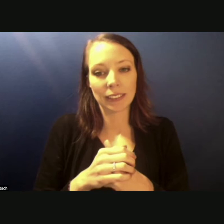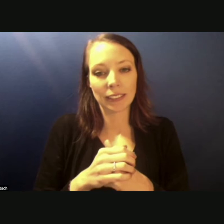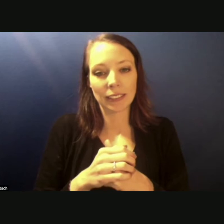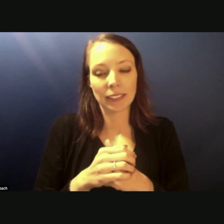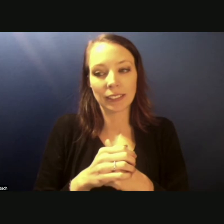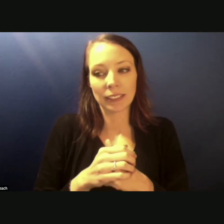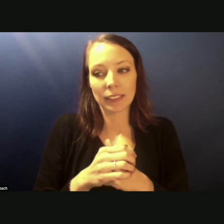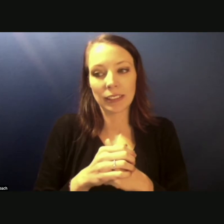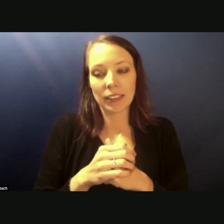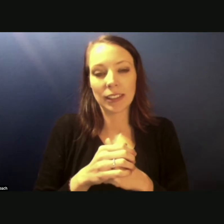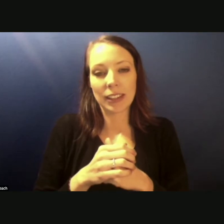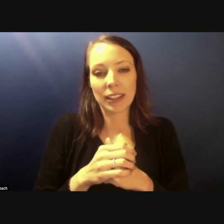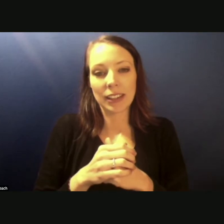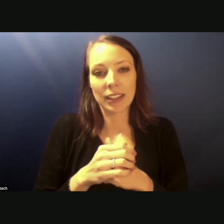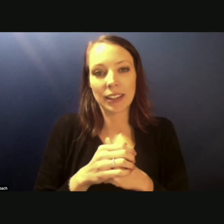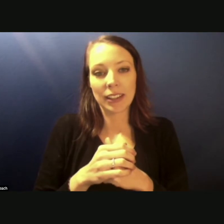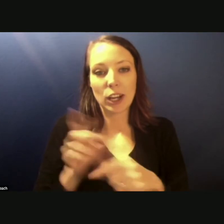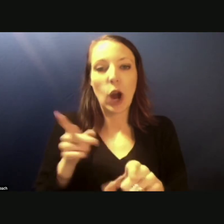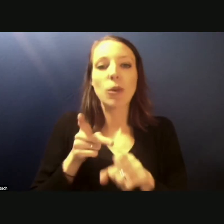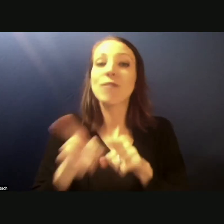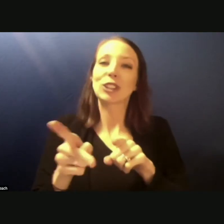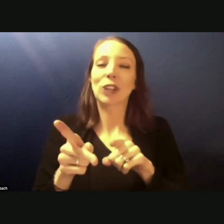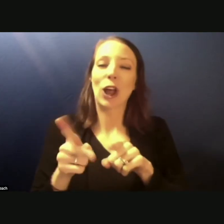Our professional terminology.